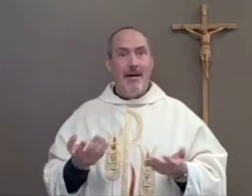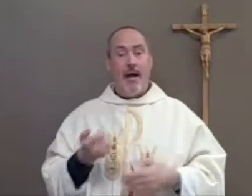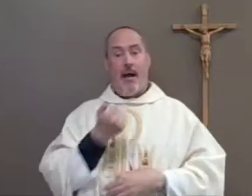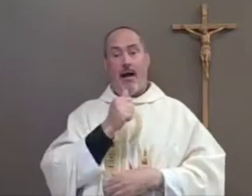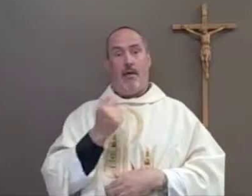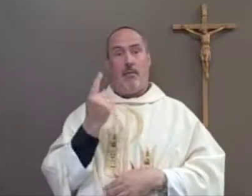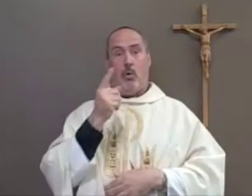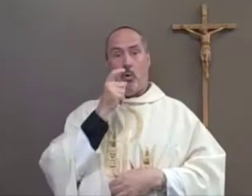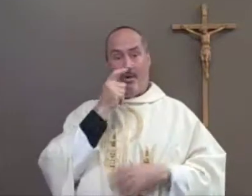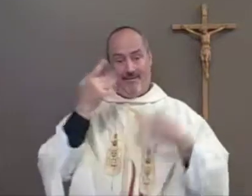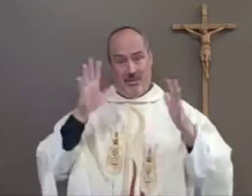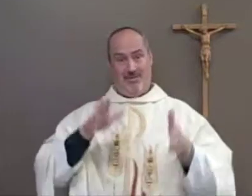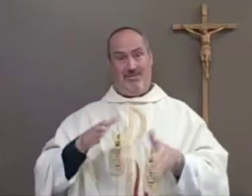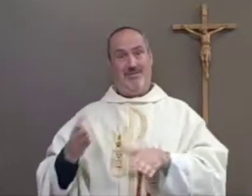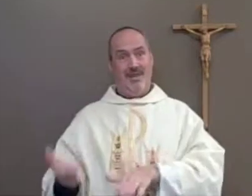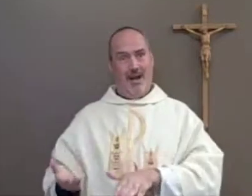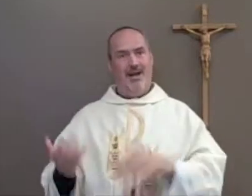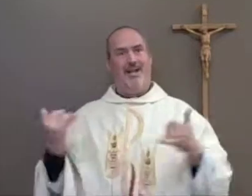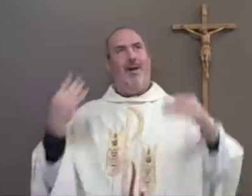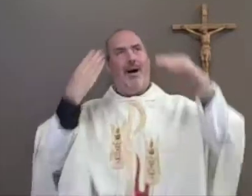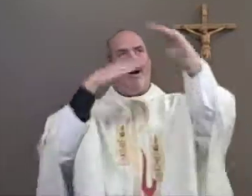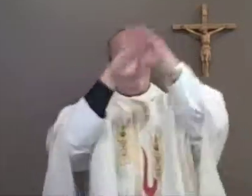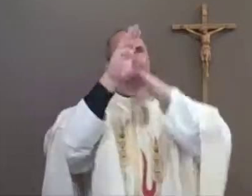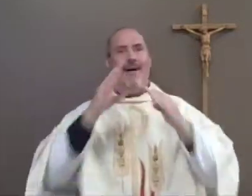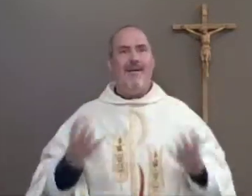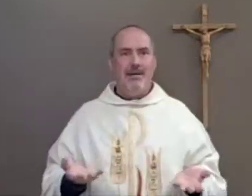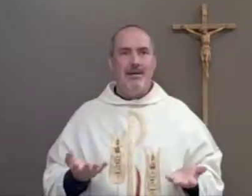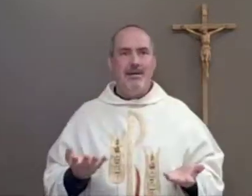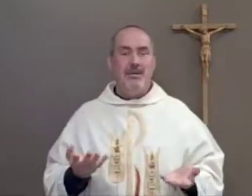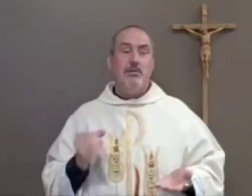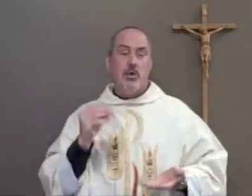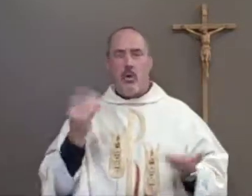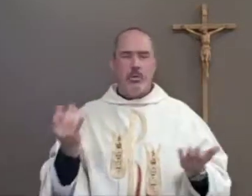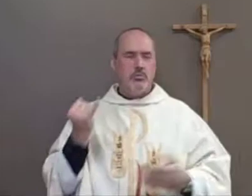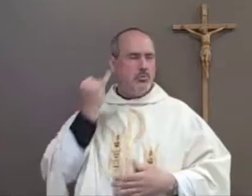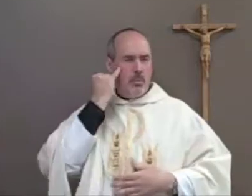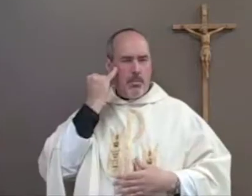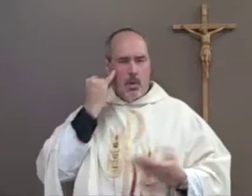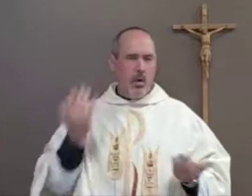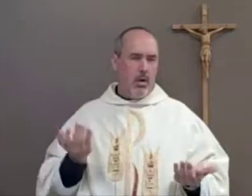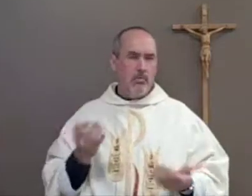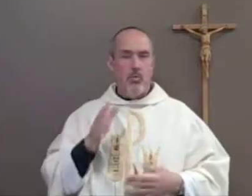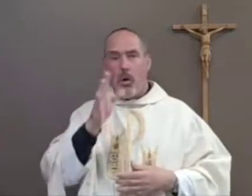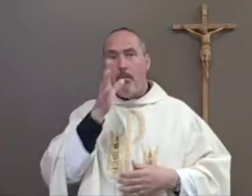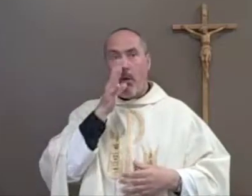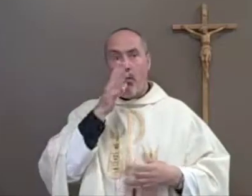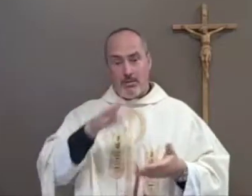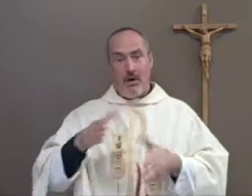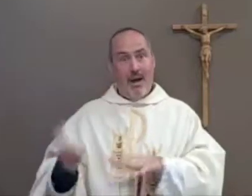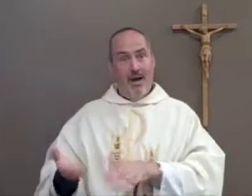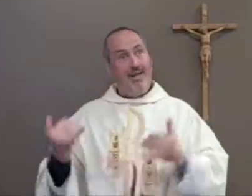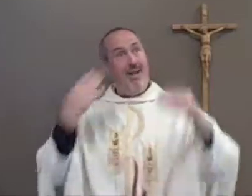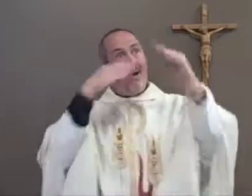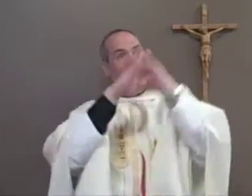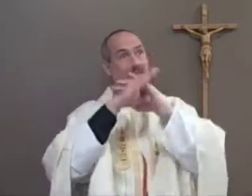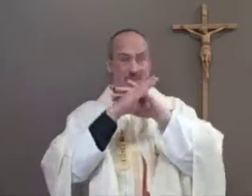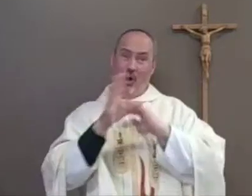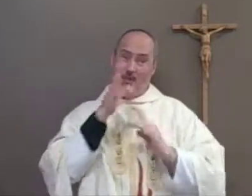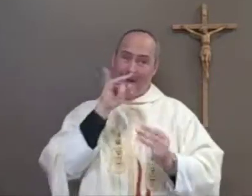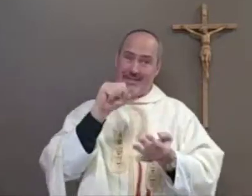And a saint means anyone who has died and entered the kingdom of heaven. If your mother dies and enters the